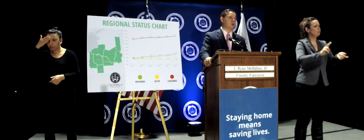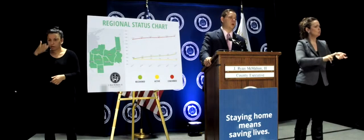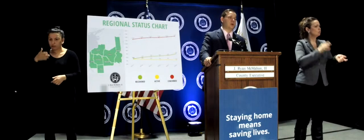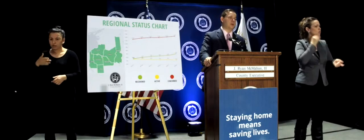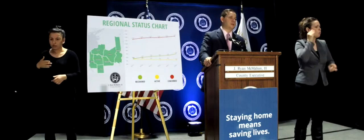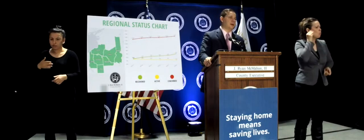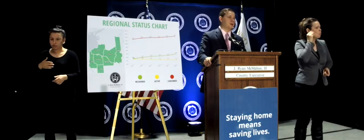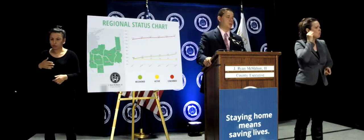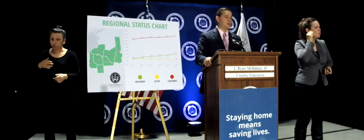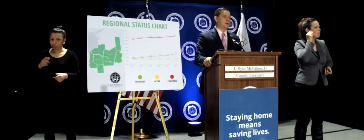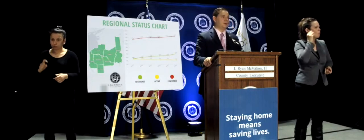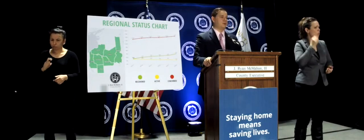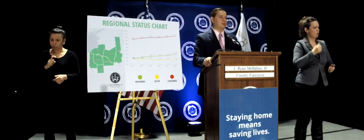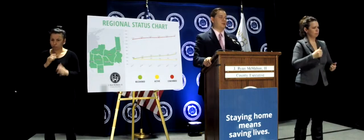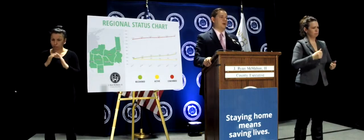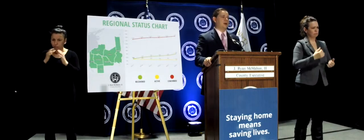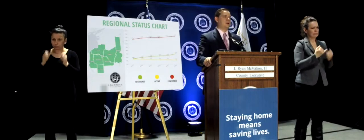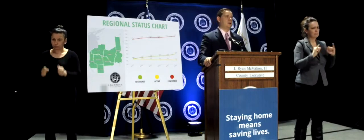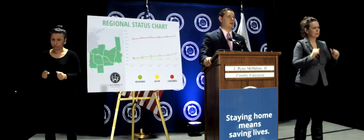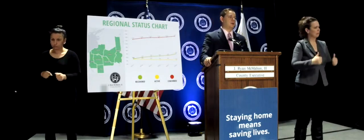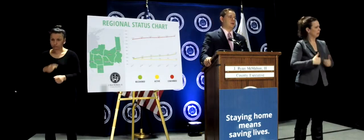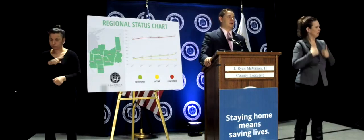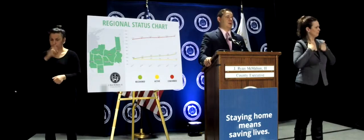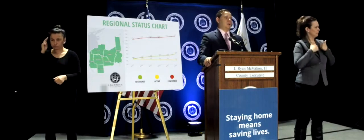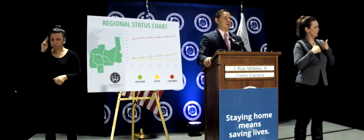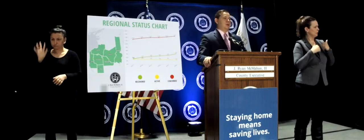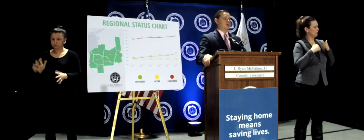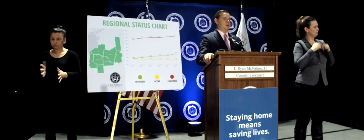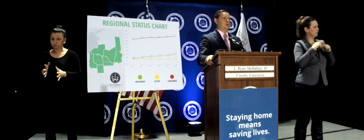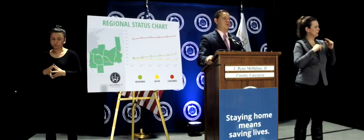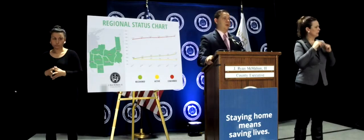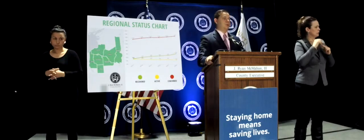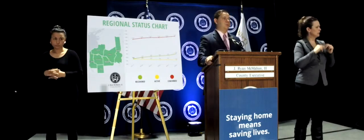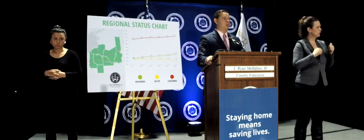I don't know the exact number, Tim. I think you've had